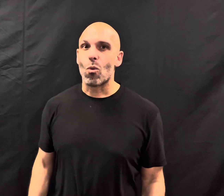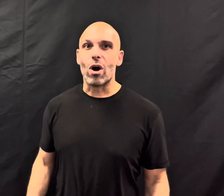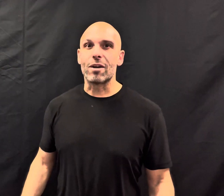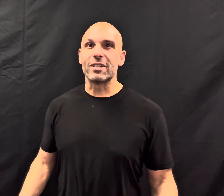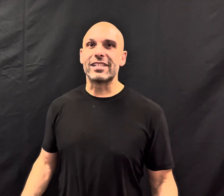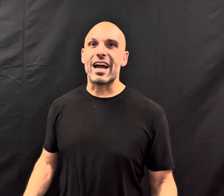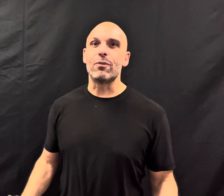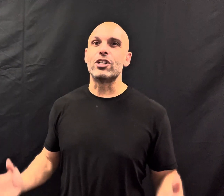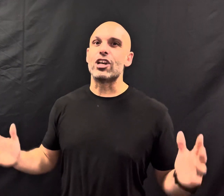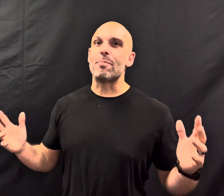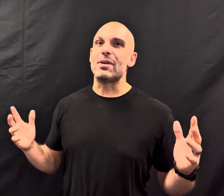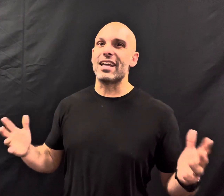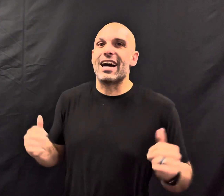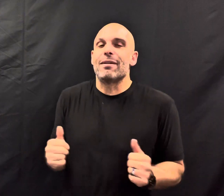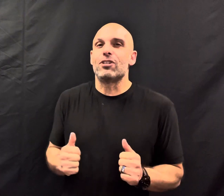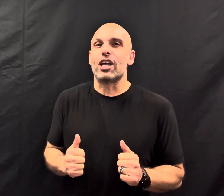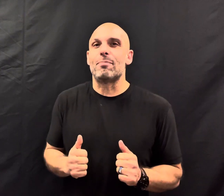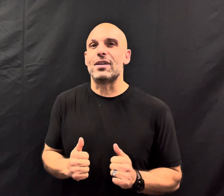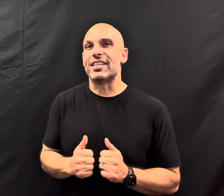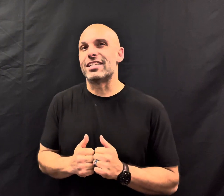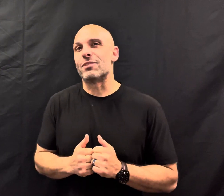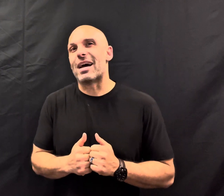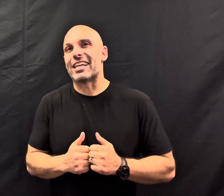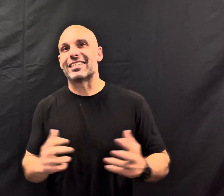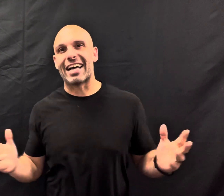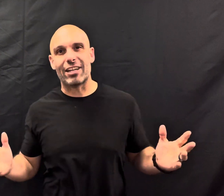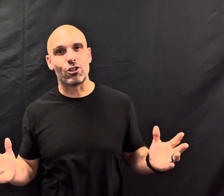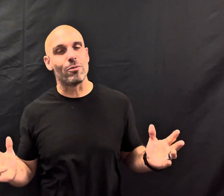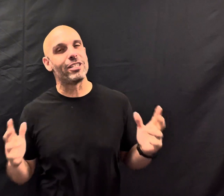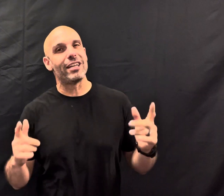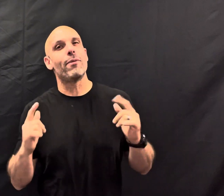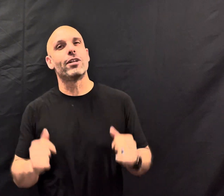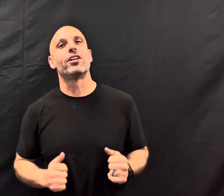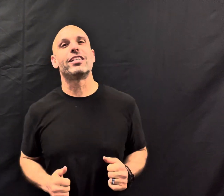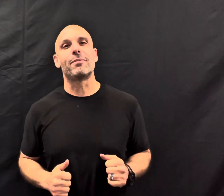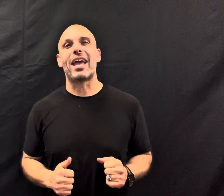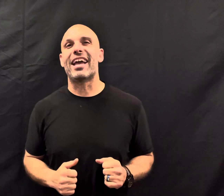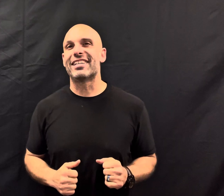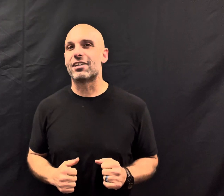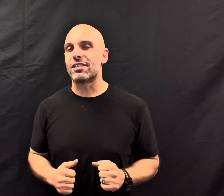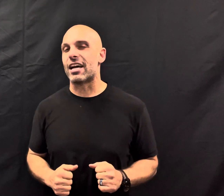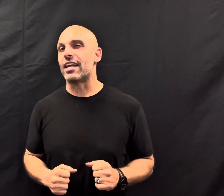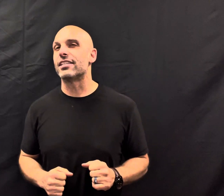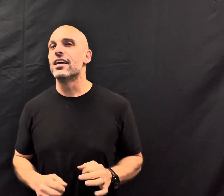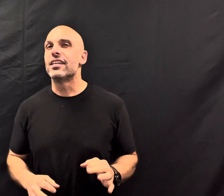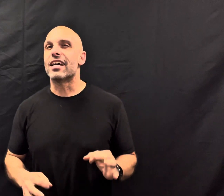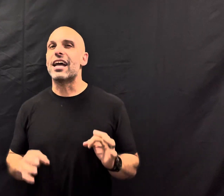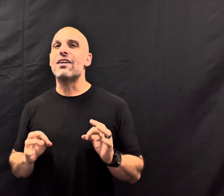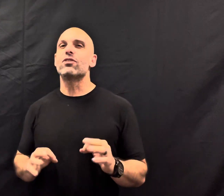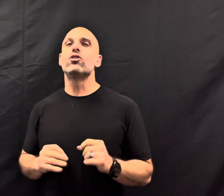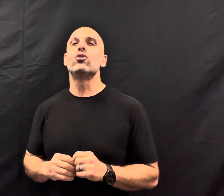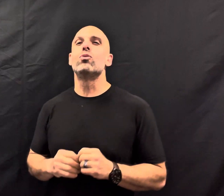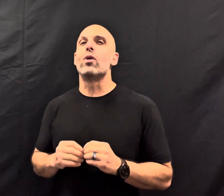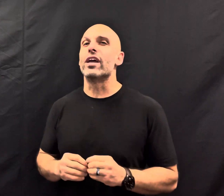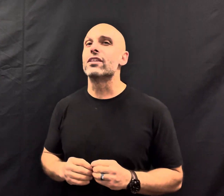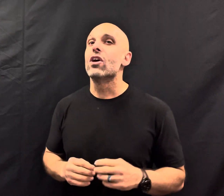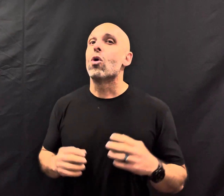Welcome to Sign with JP. I am JP. This is my classroom, and today we're learning some ASL signs that have to do with